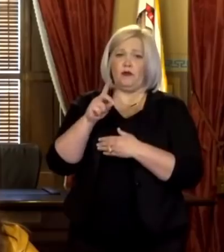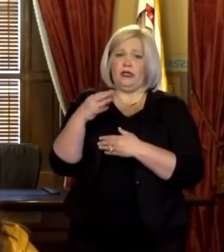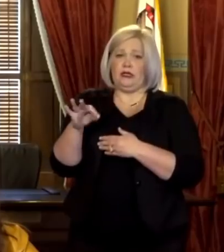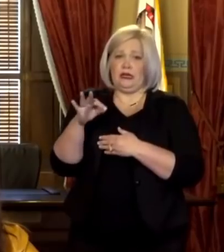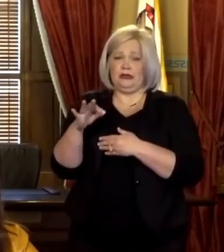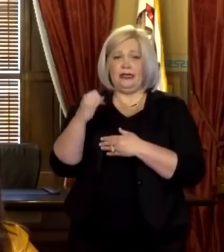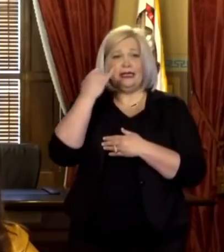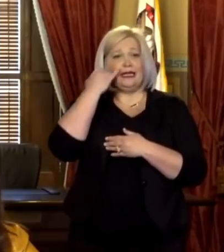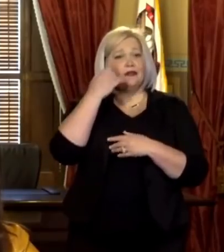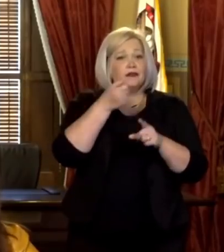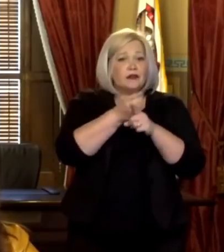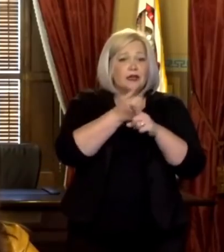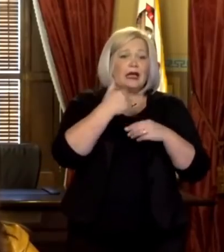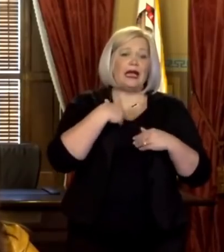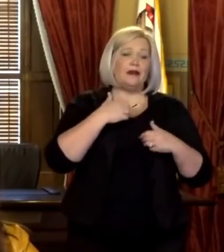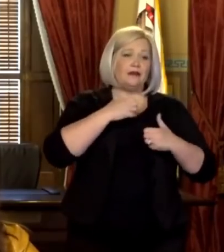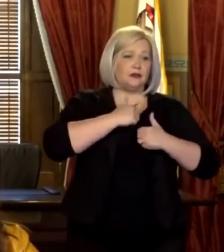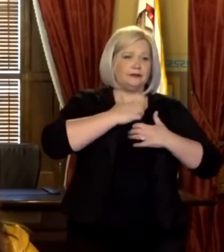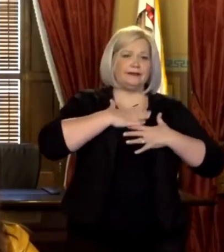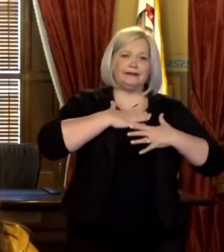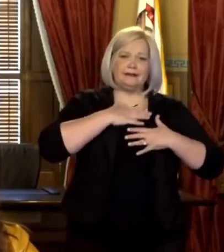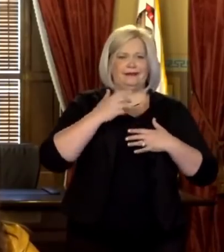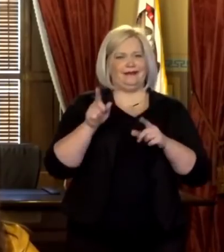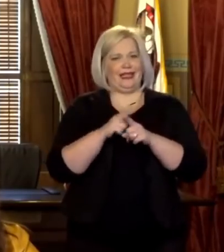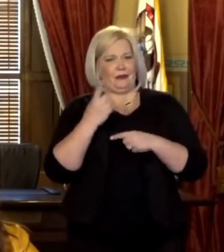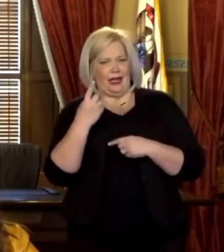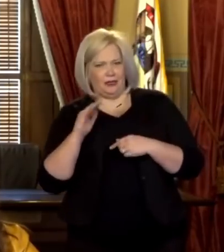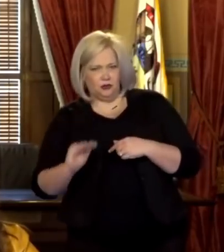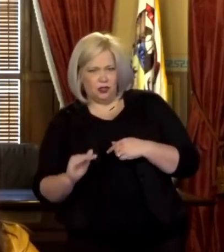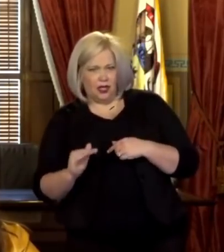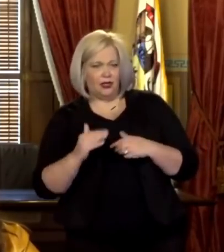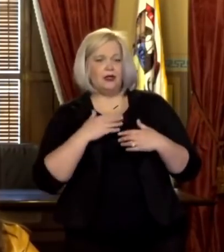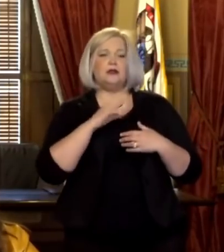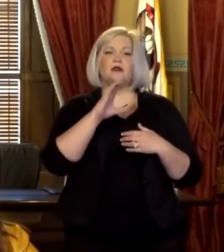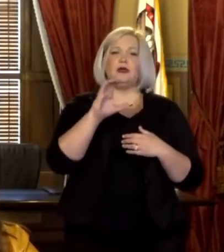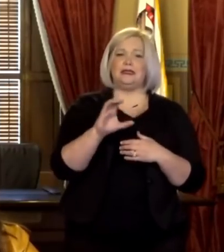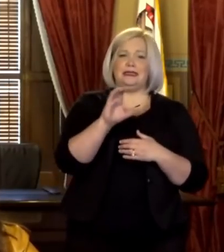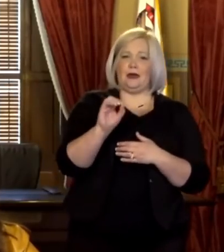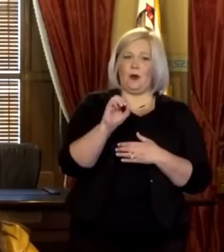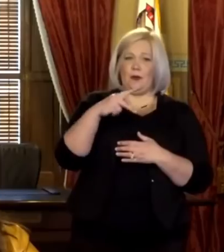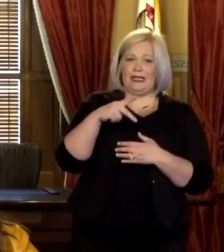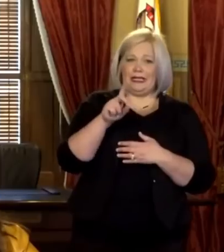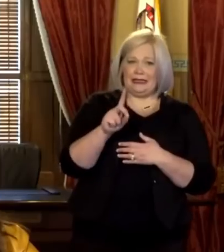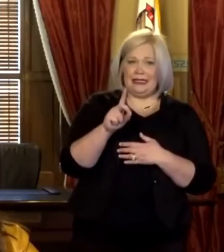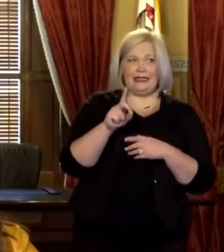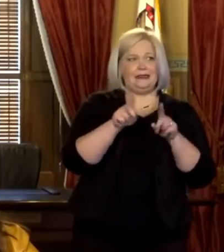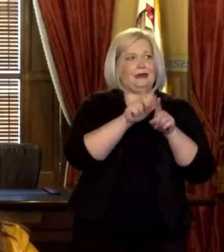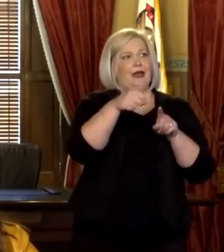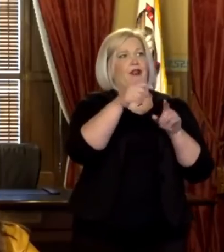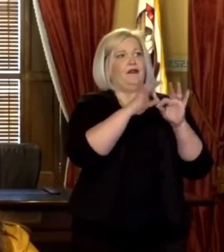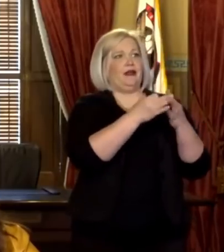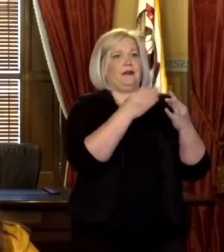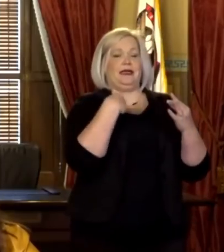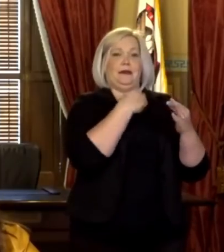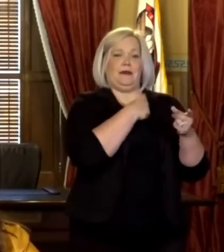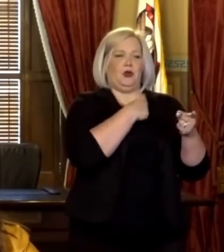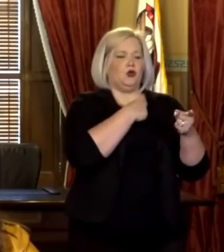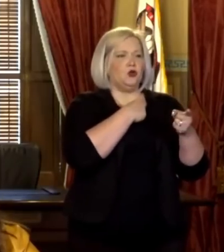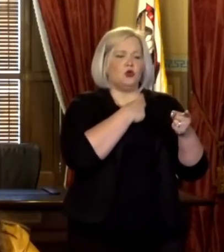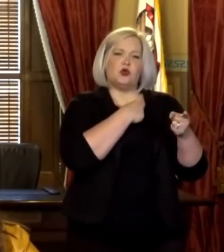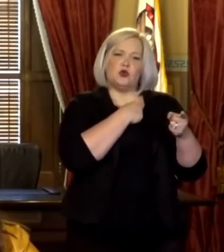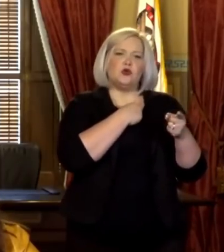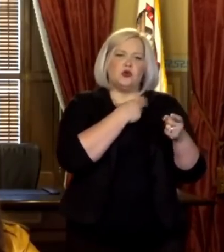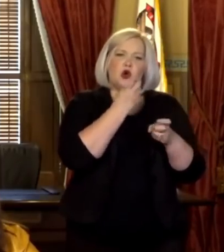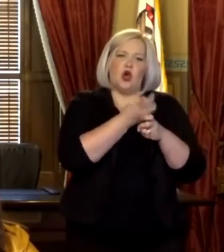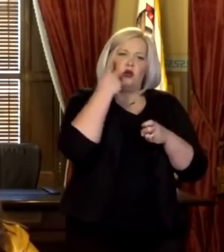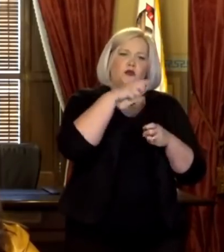pre-existing condition like asthma, like one of my children does, or COPD, like another family member does, that it's going to be harder for you to deal